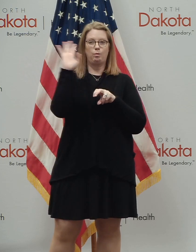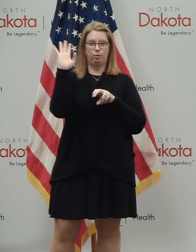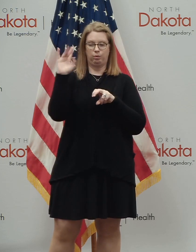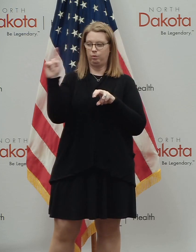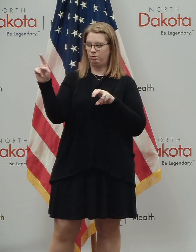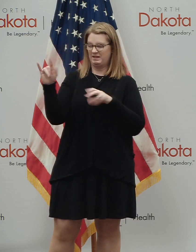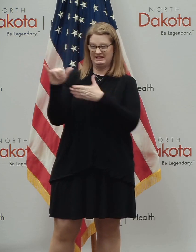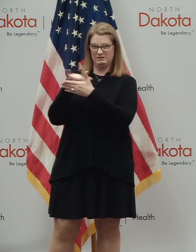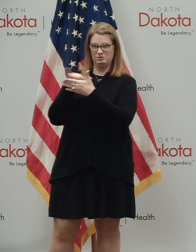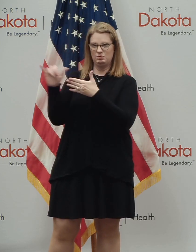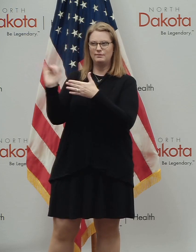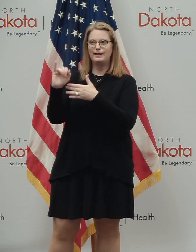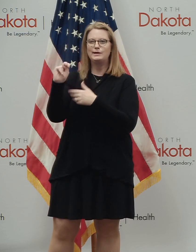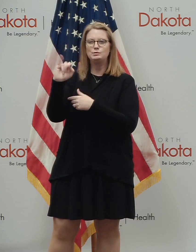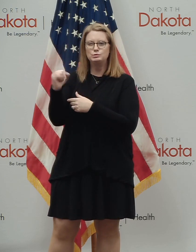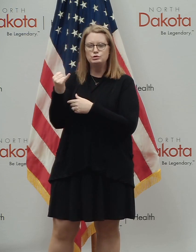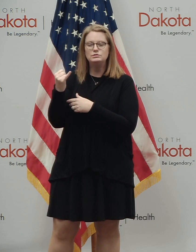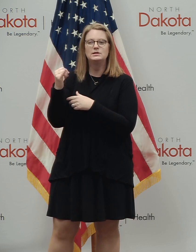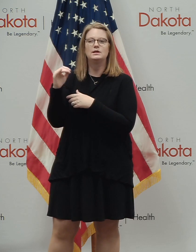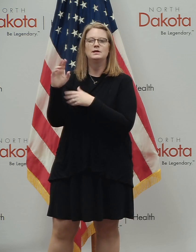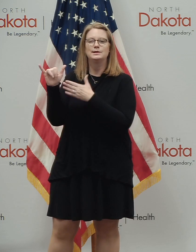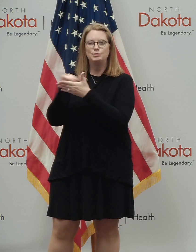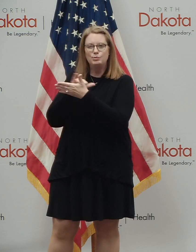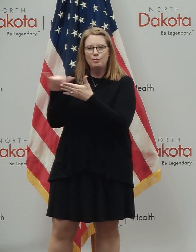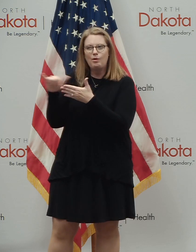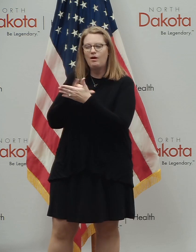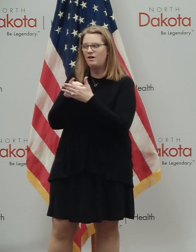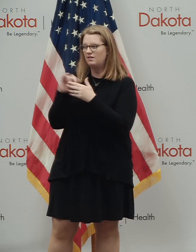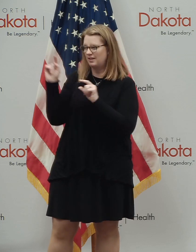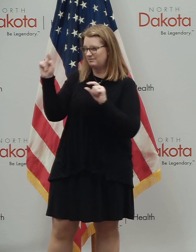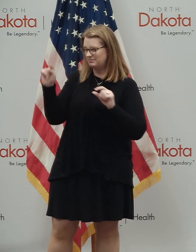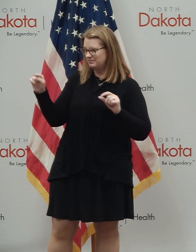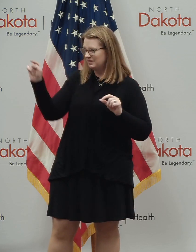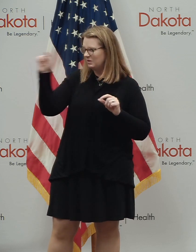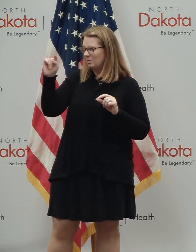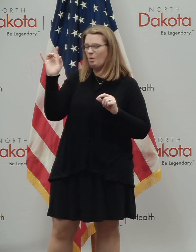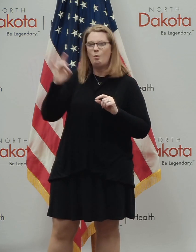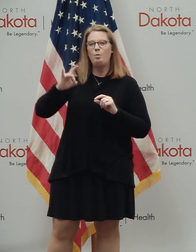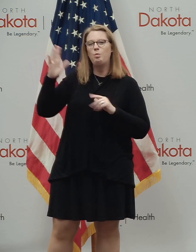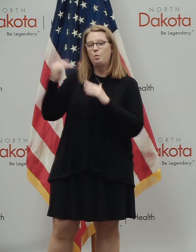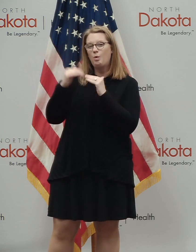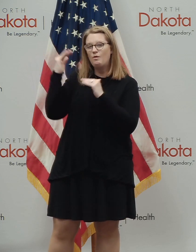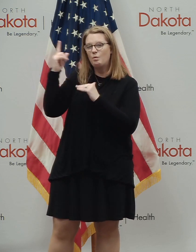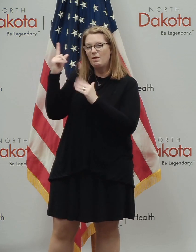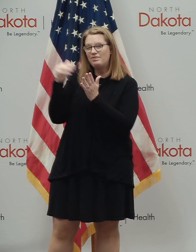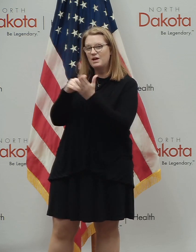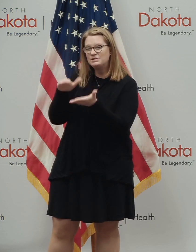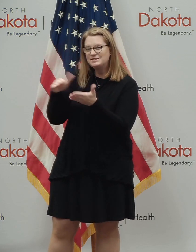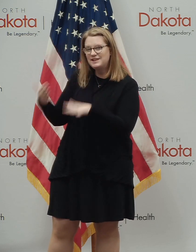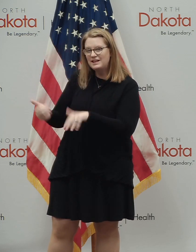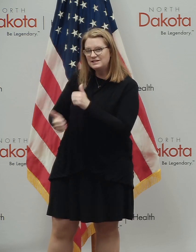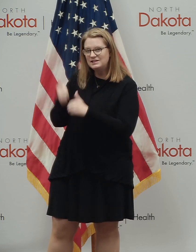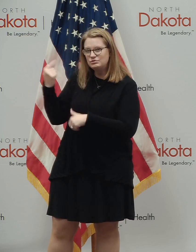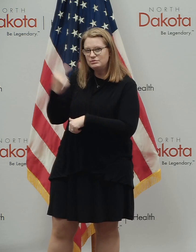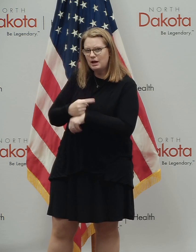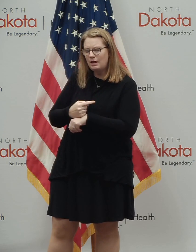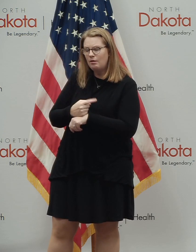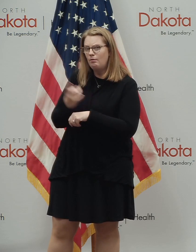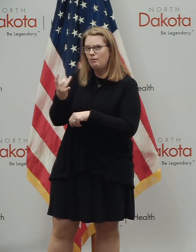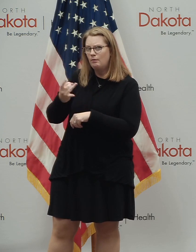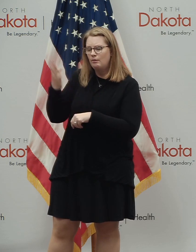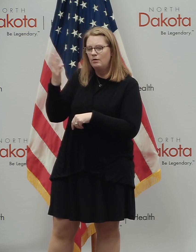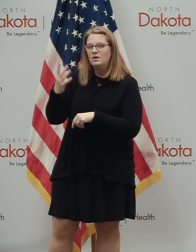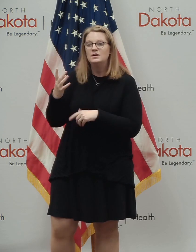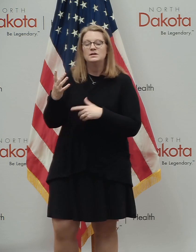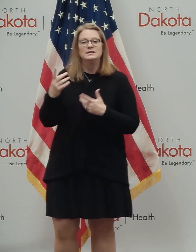where states like New Jersey and New York and others had days when they were recording over 1,000 deaths per day. We've learned a